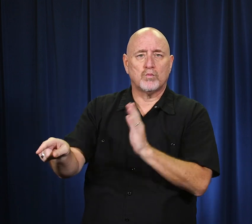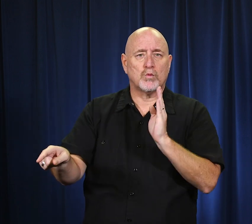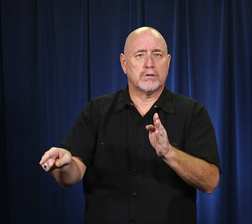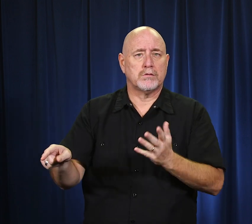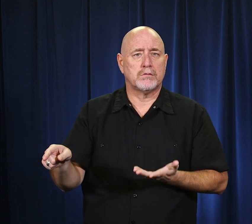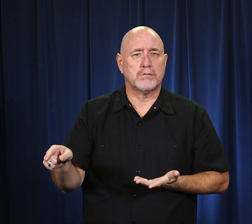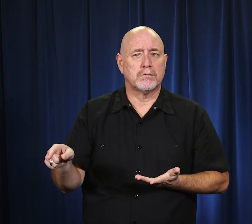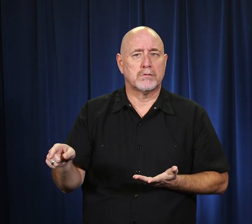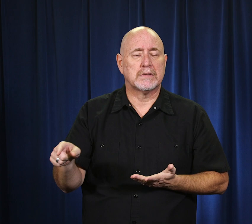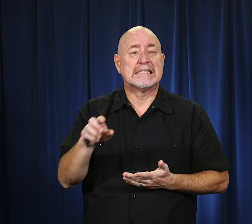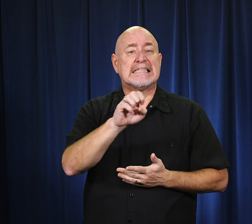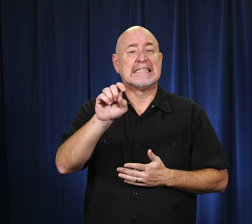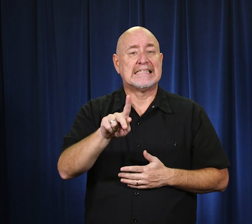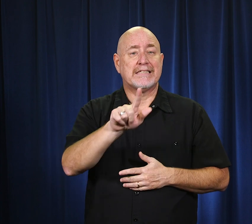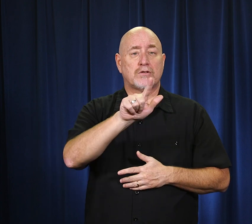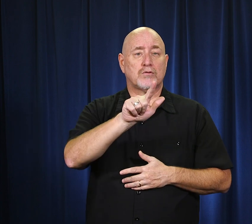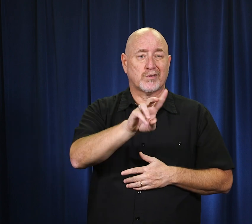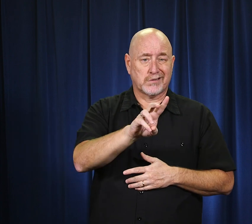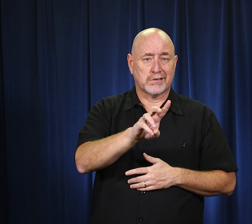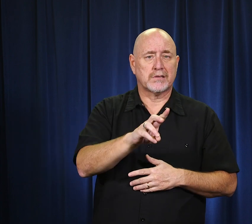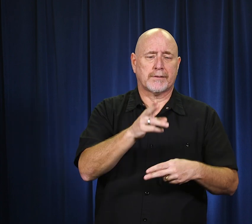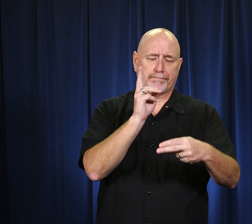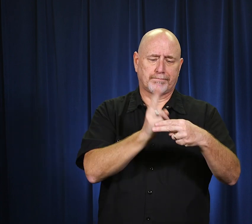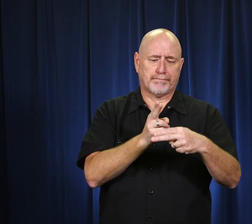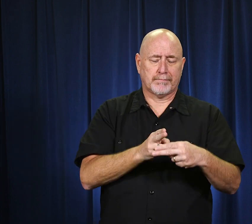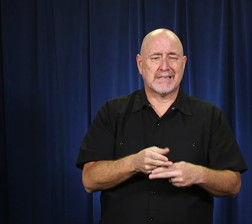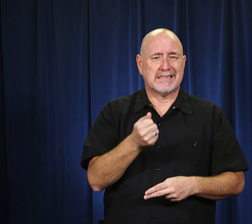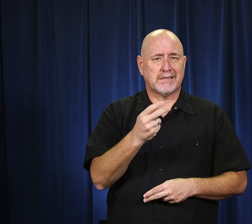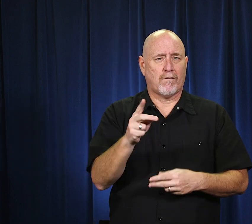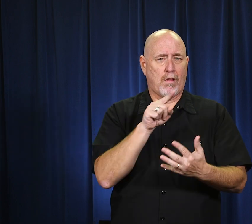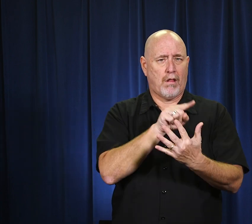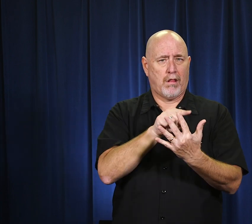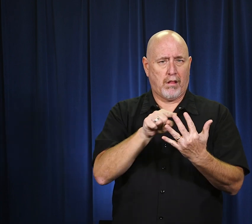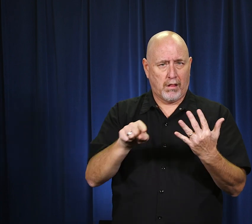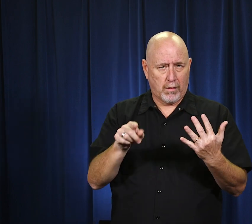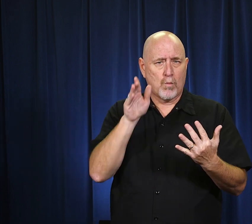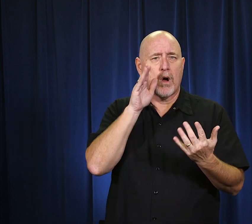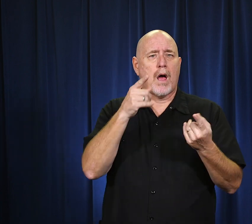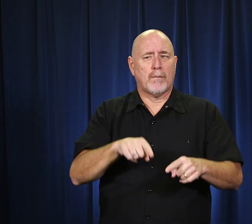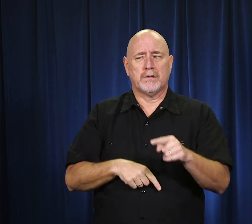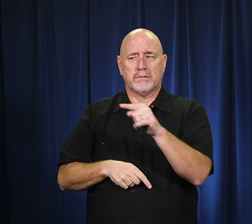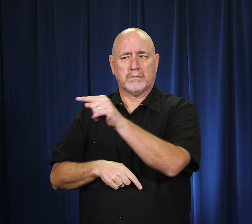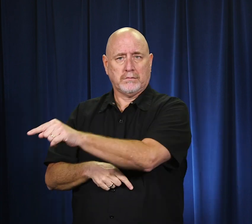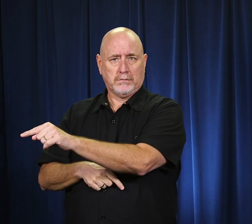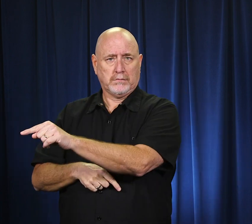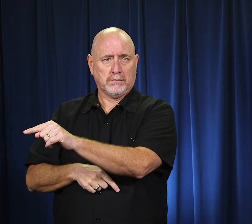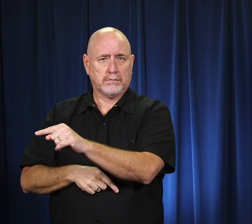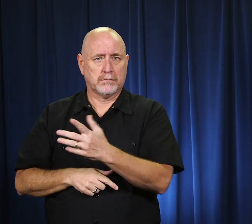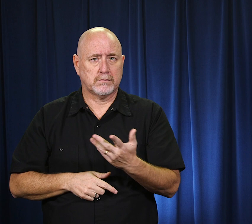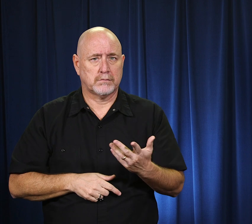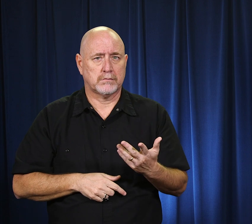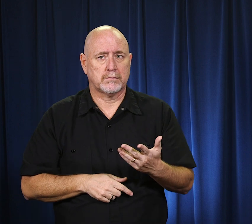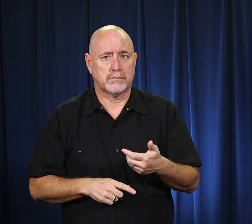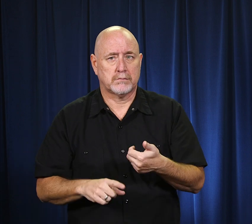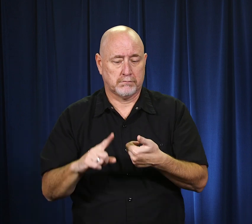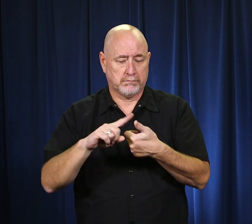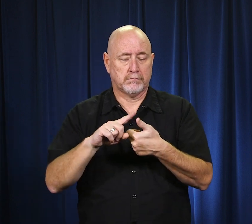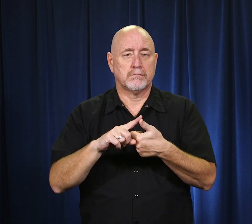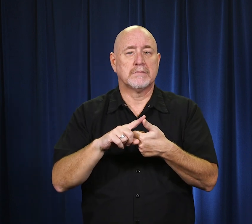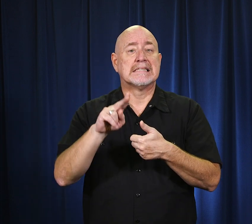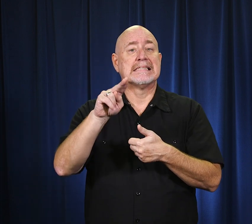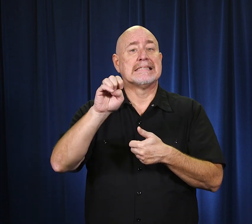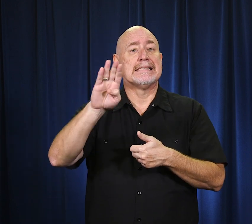to destroy you. And in Ezekiel chapter 26, he lists several things that were going to happen to the city of